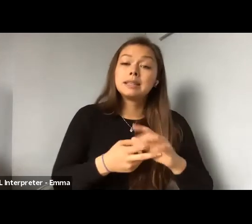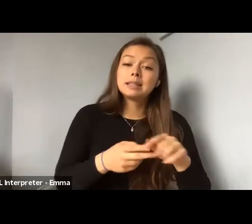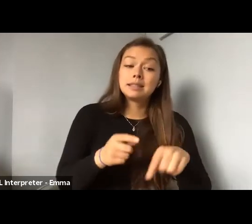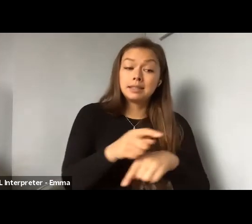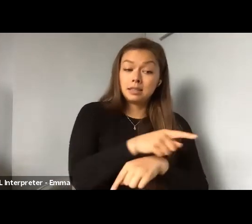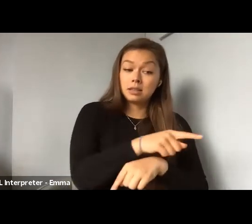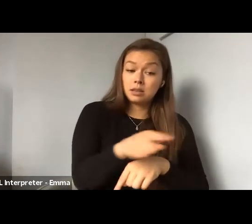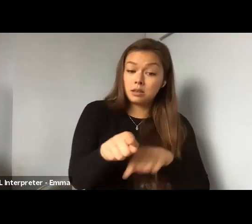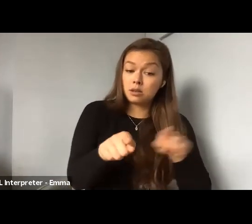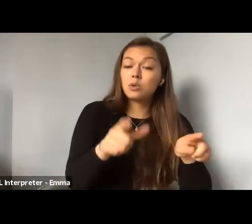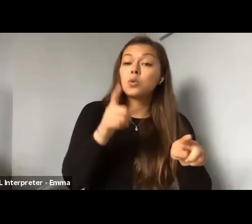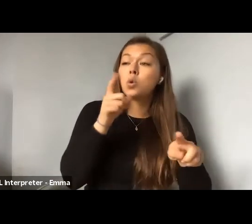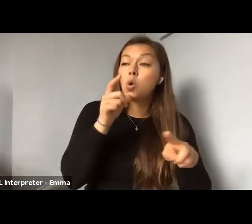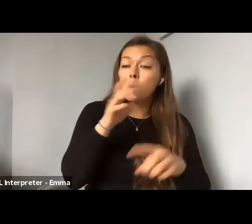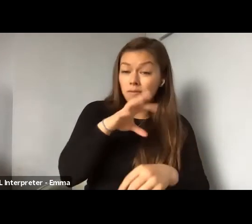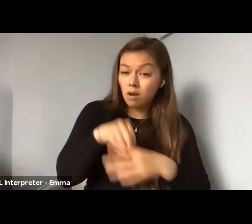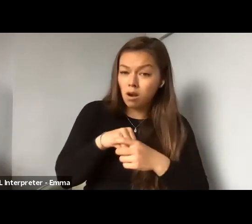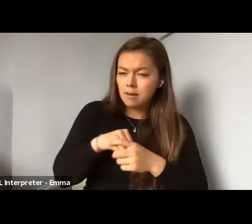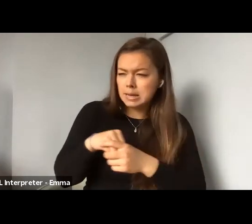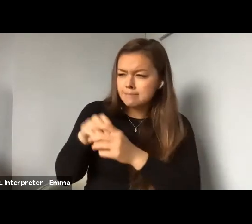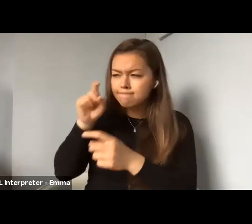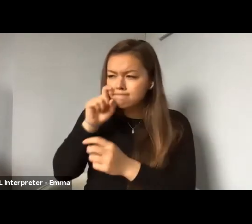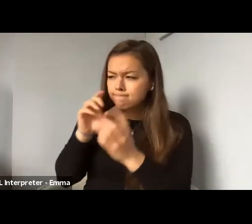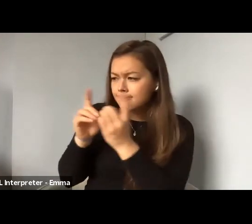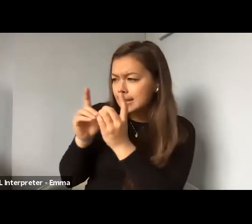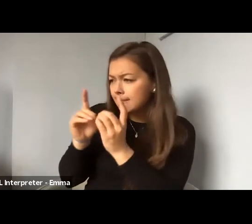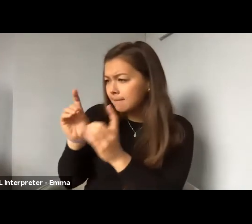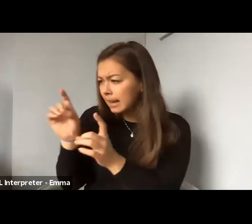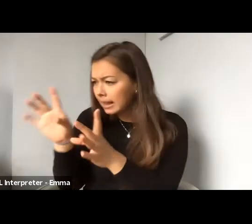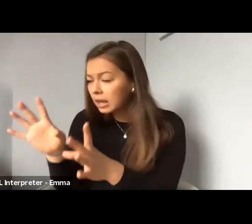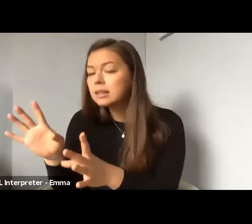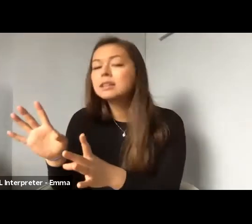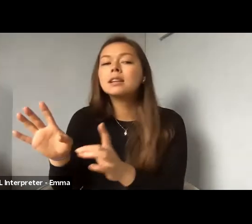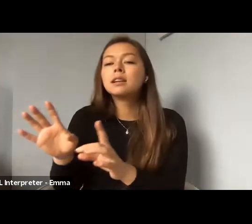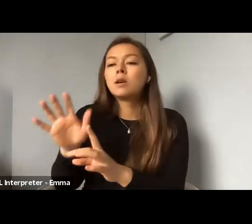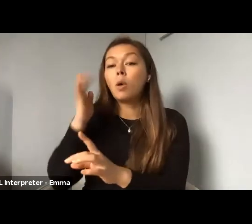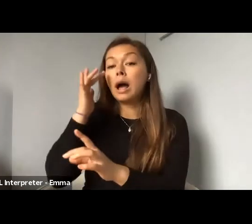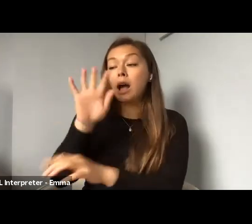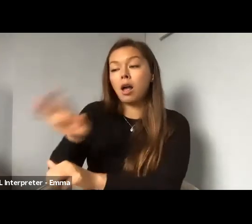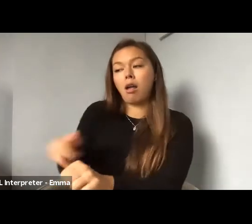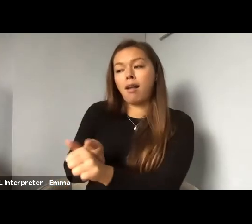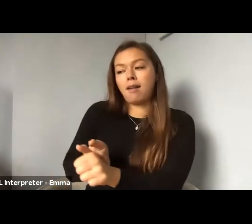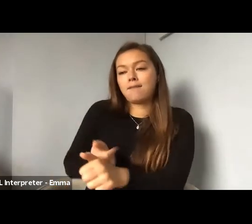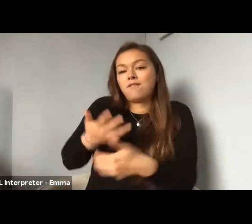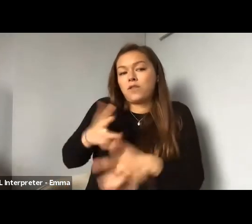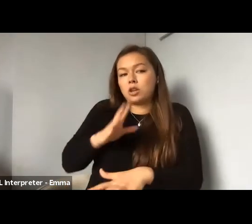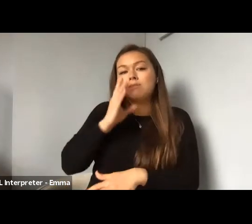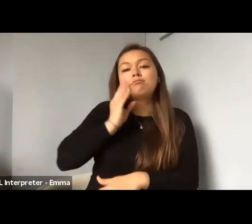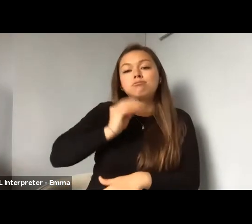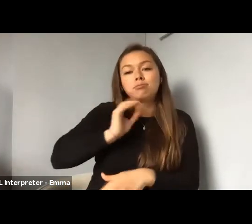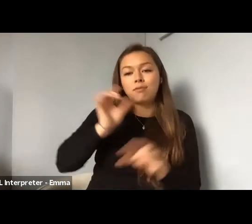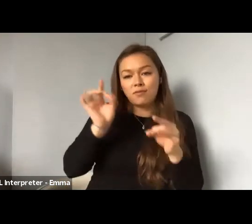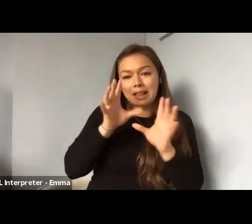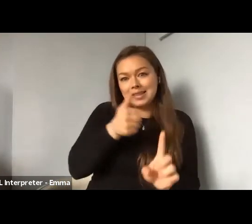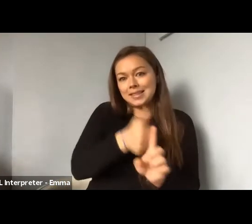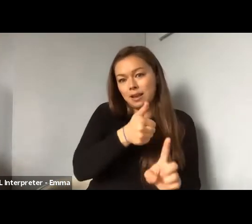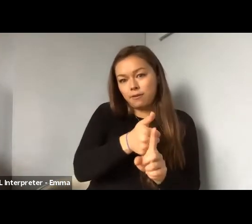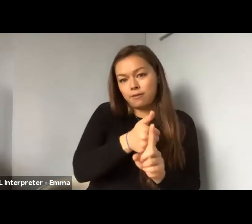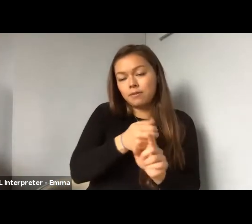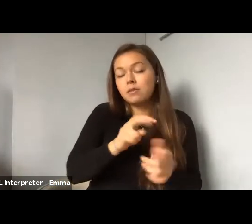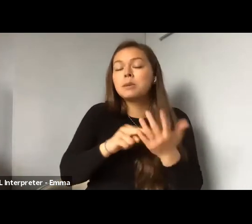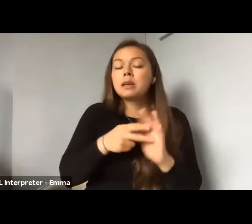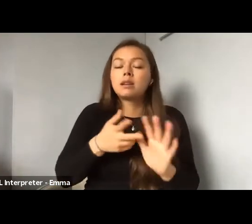of their own. And so we're going to be mindful of that and also work on that through their therapy. We have an eclectic team